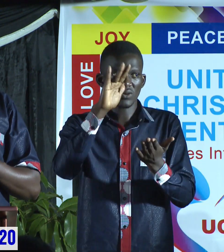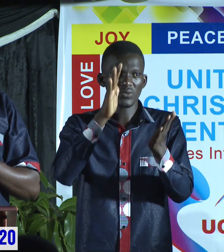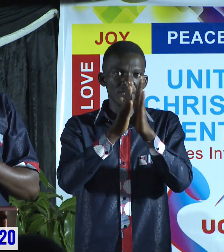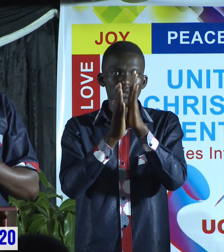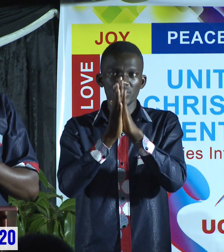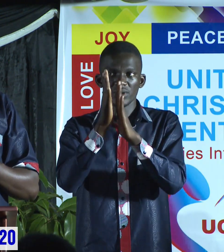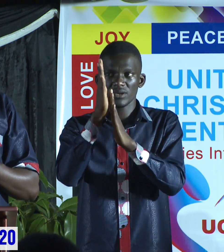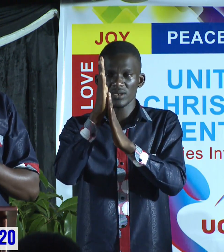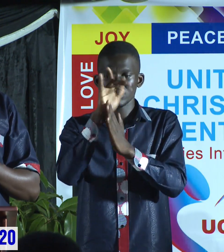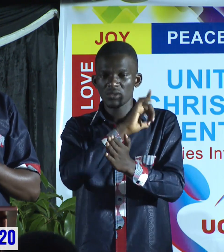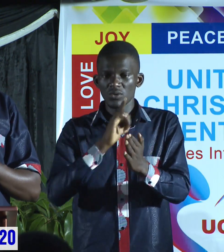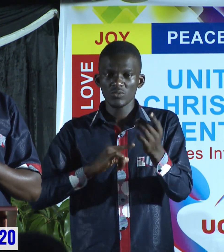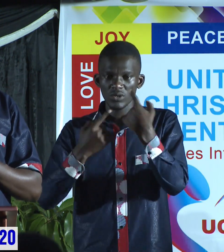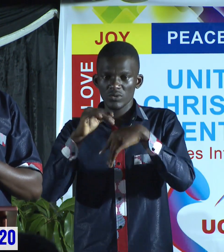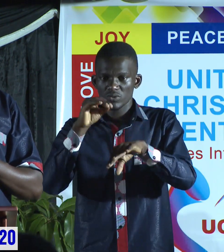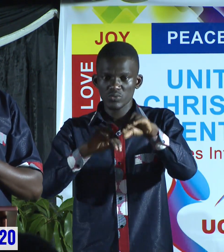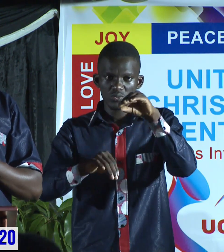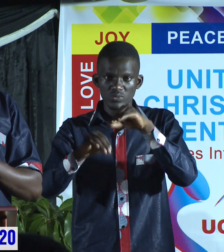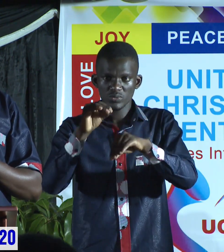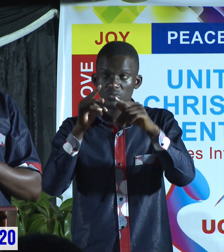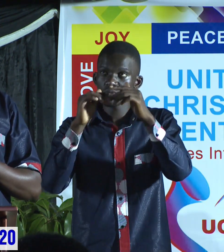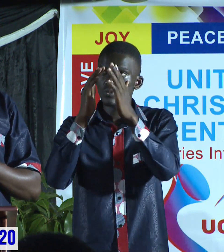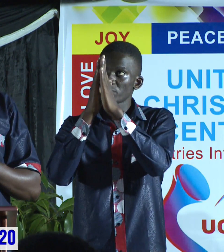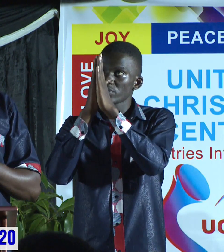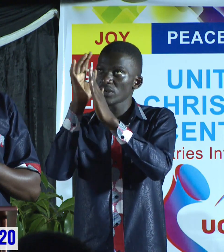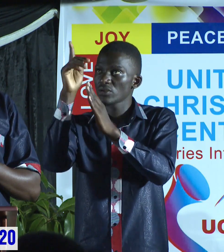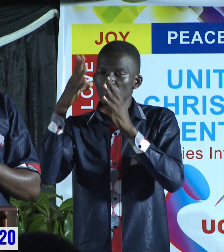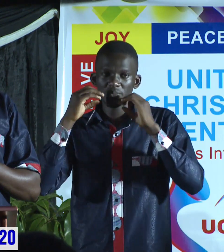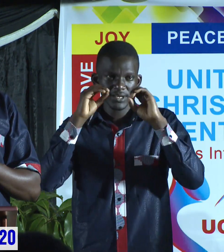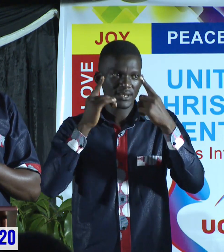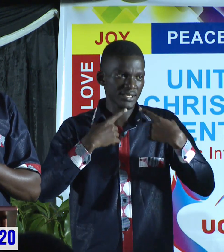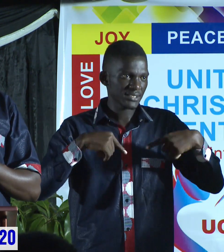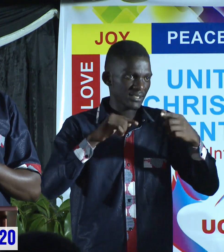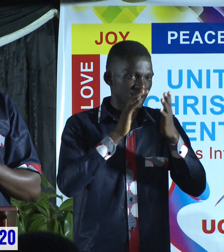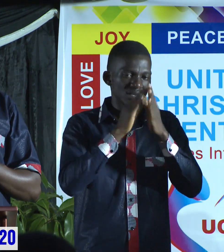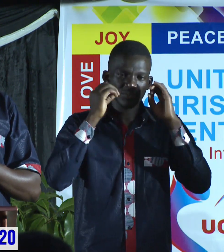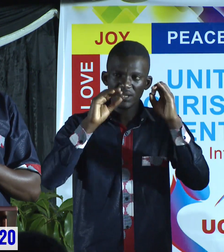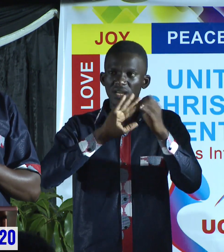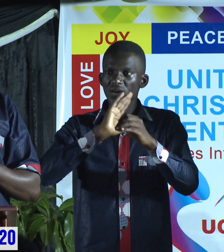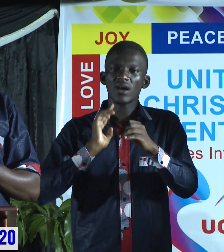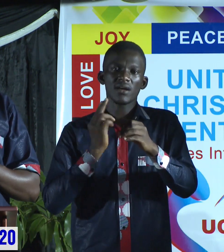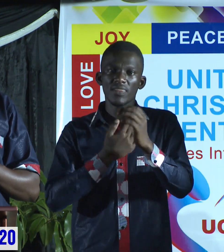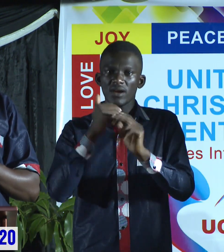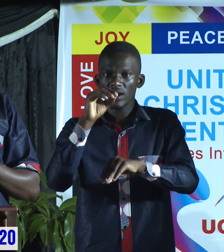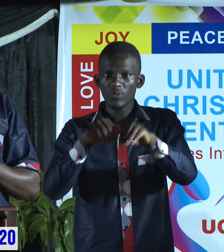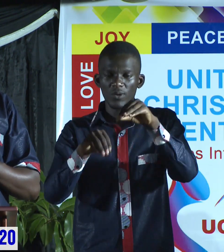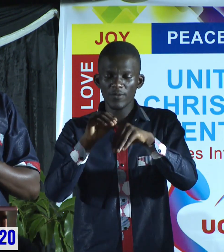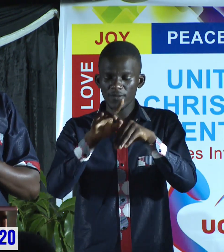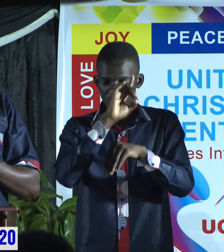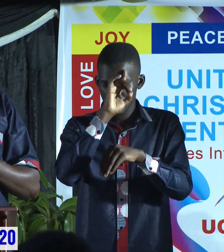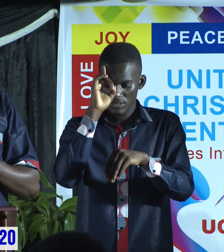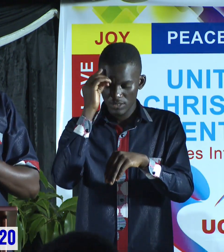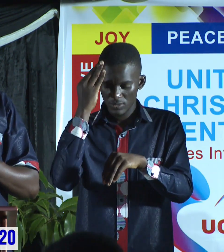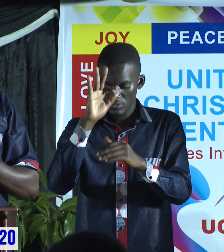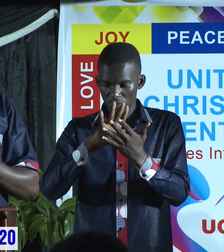the glory and the honor. Lord, we are going to give. We pray that you